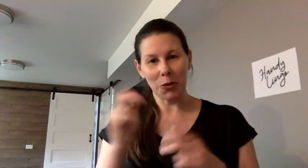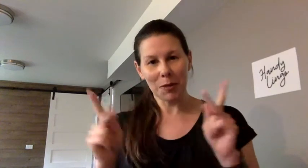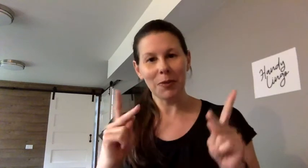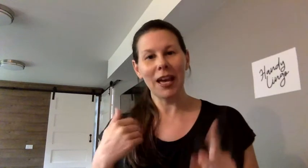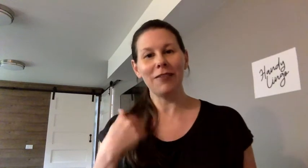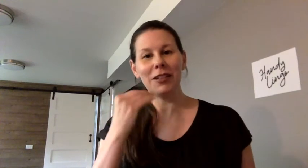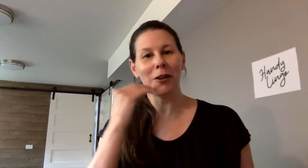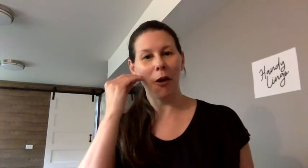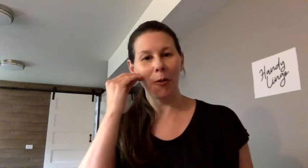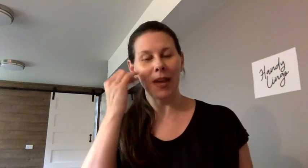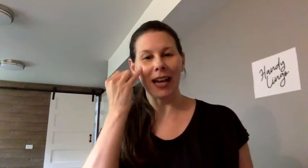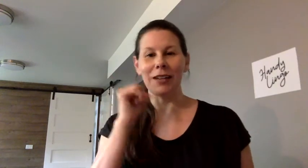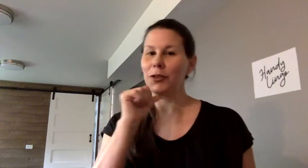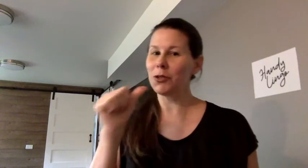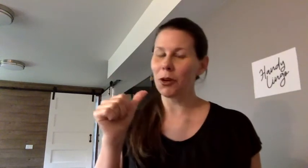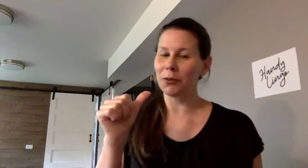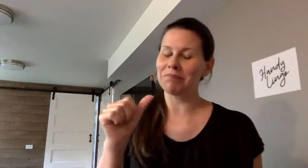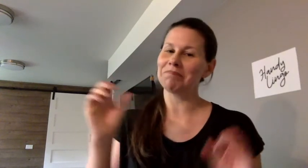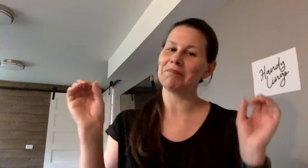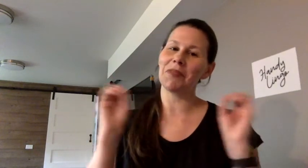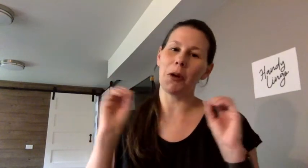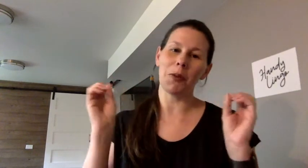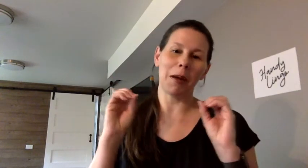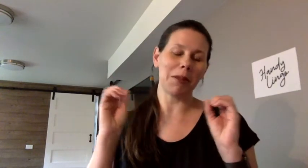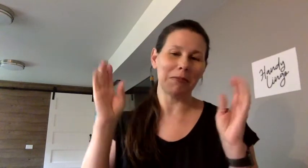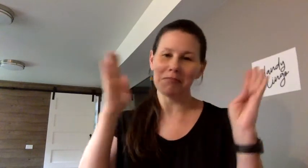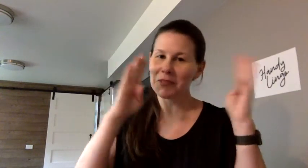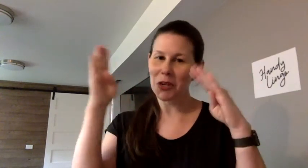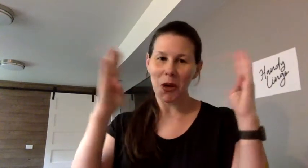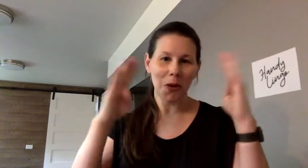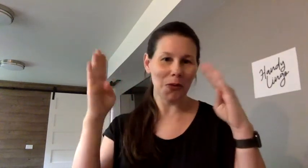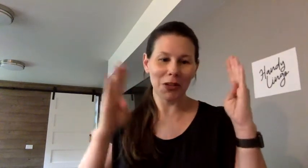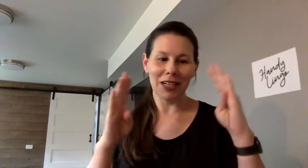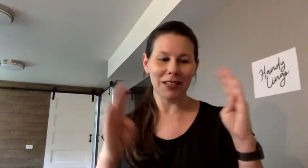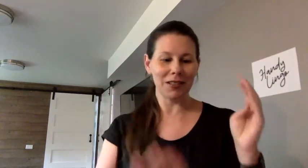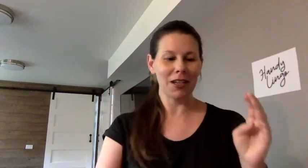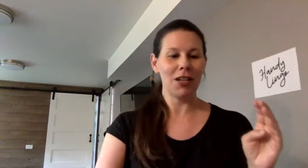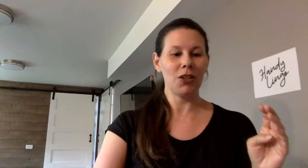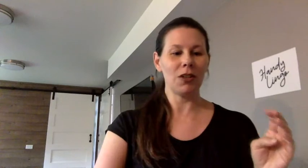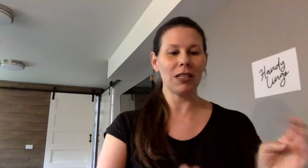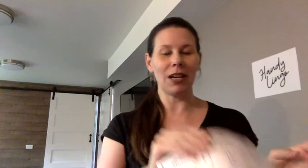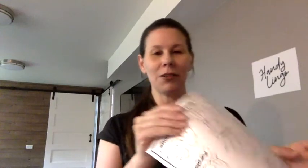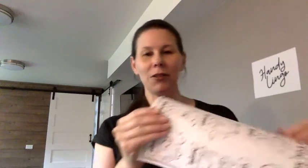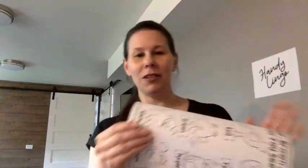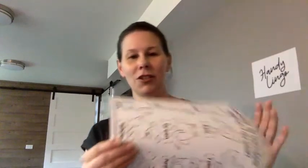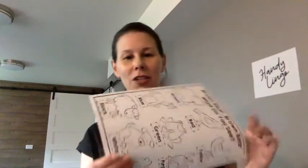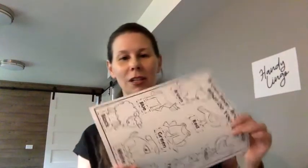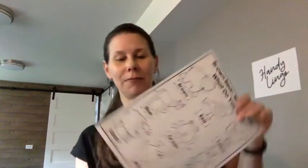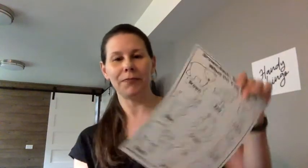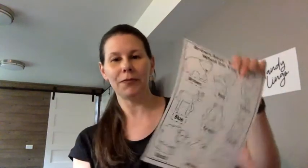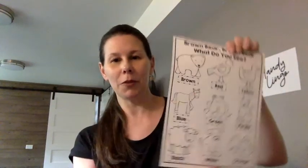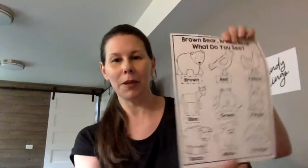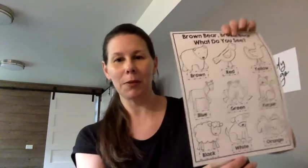people have it at home, and if you don't, no problem. No worries. You can download this sheet from my